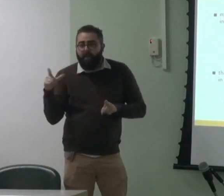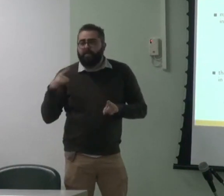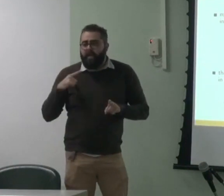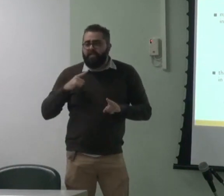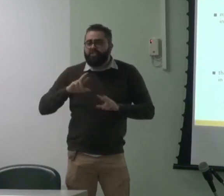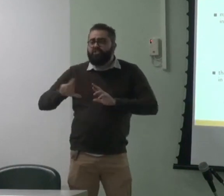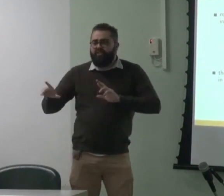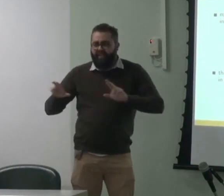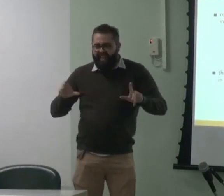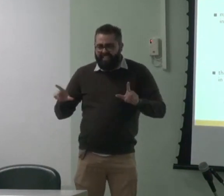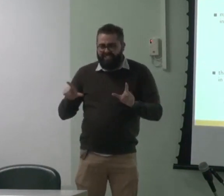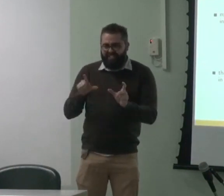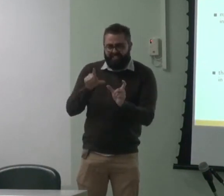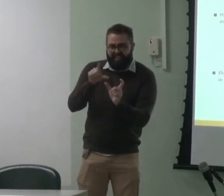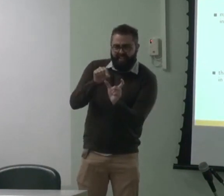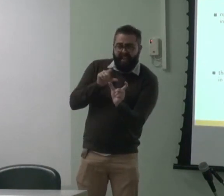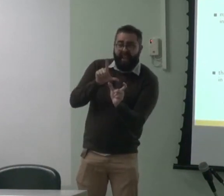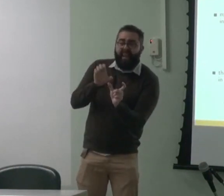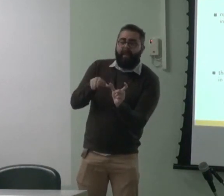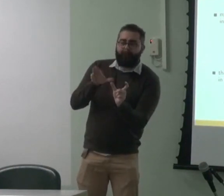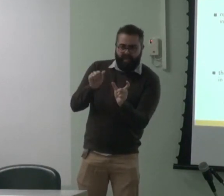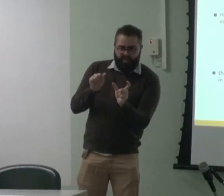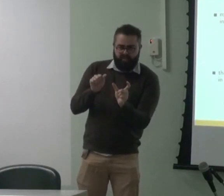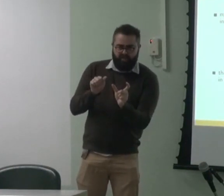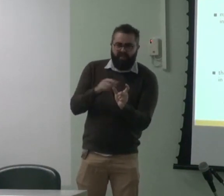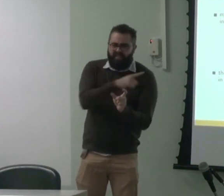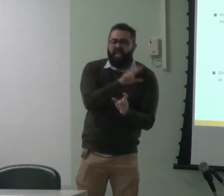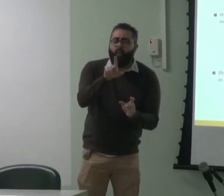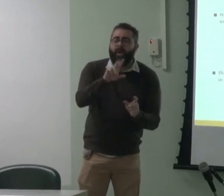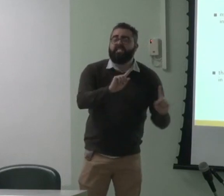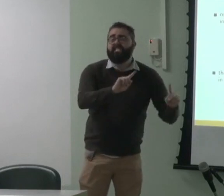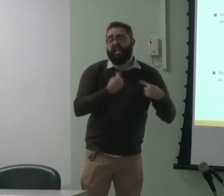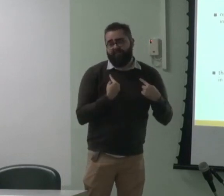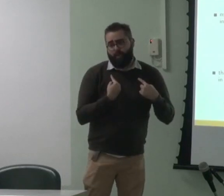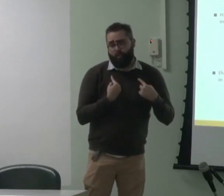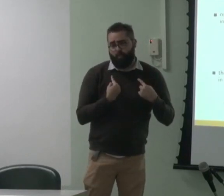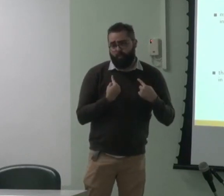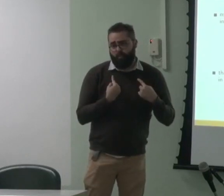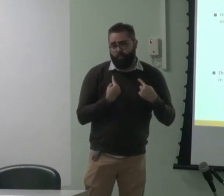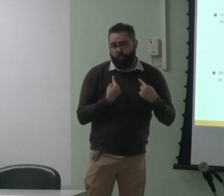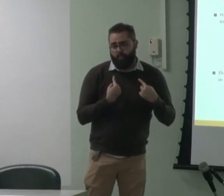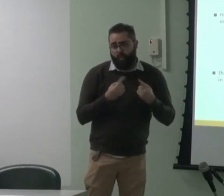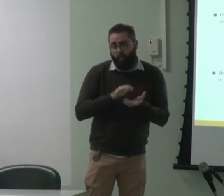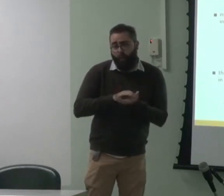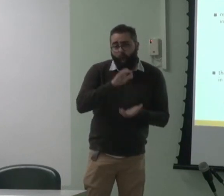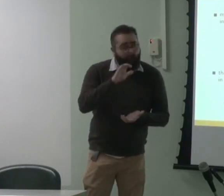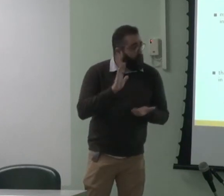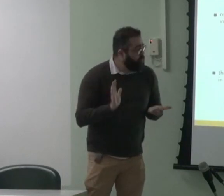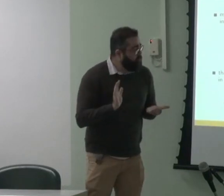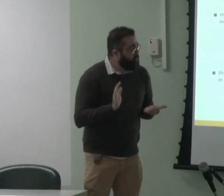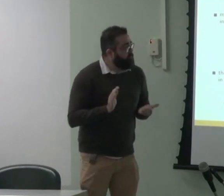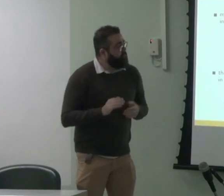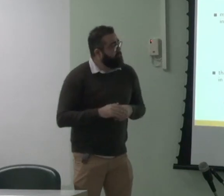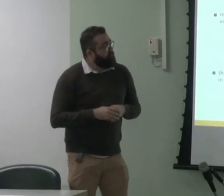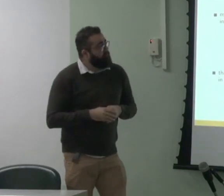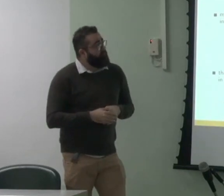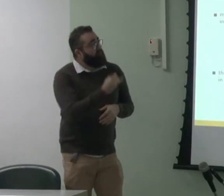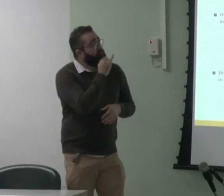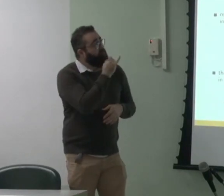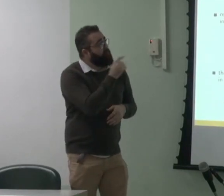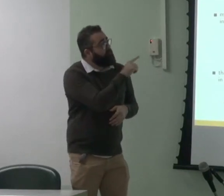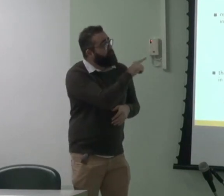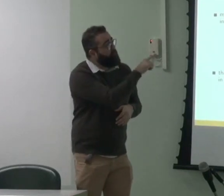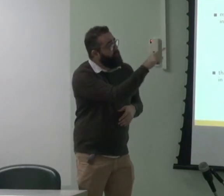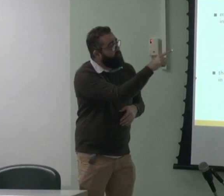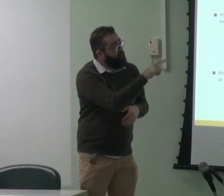as forms of the verb. But there are more tricky examples like writing, so we have